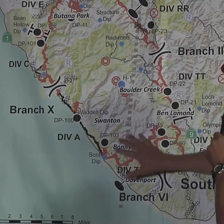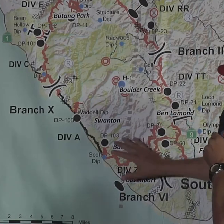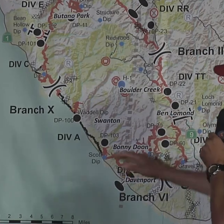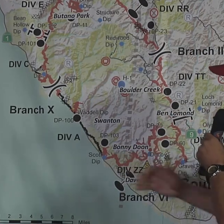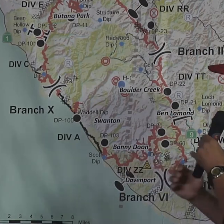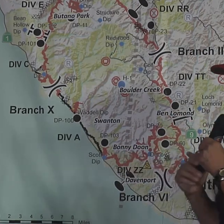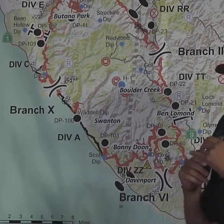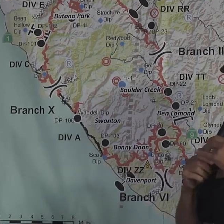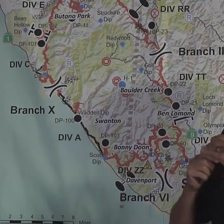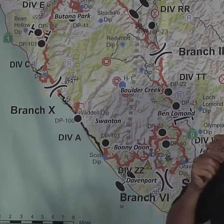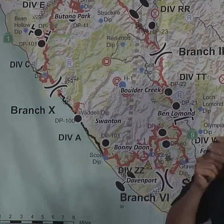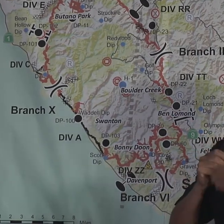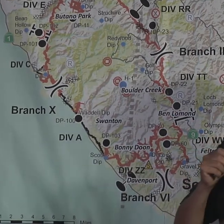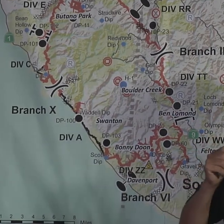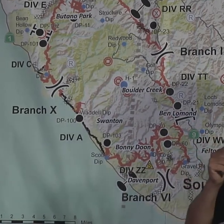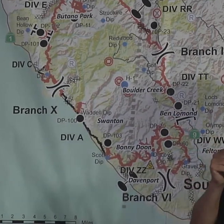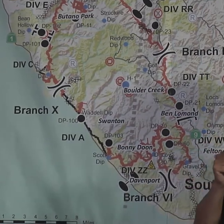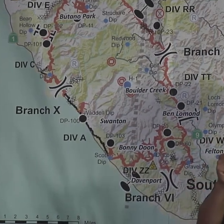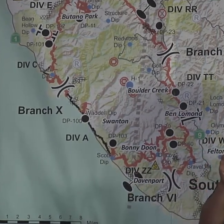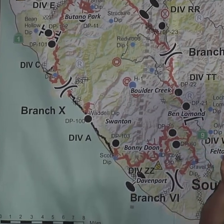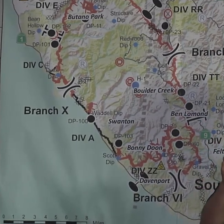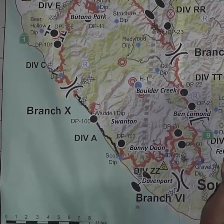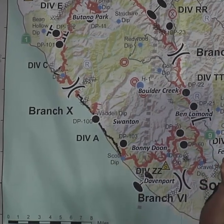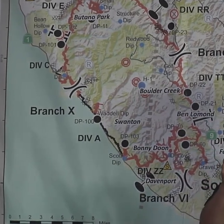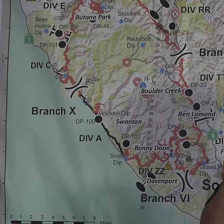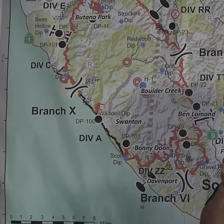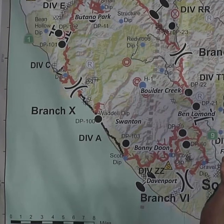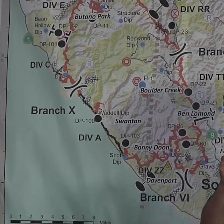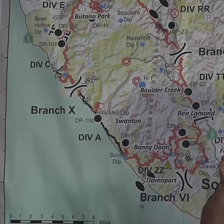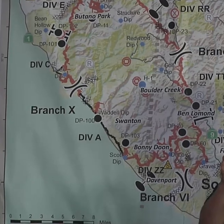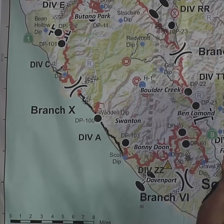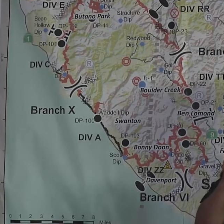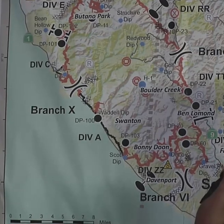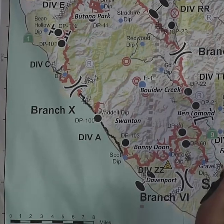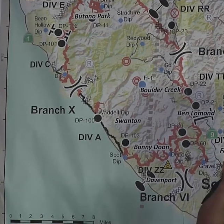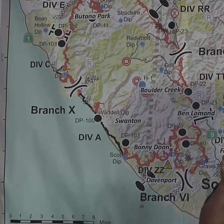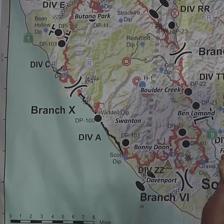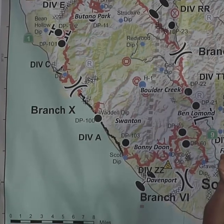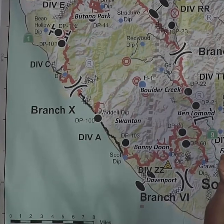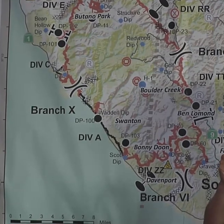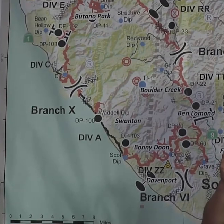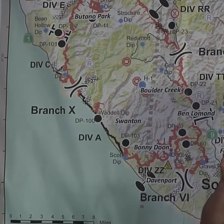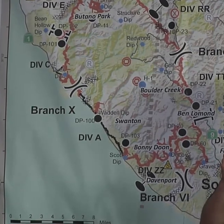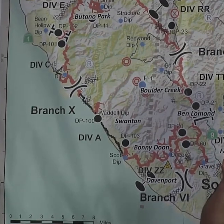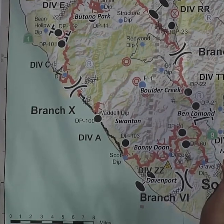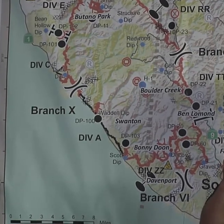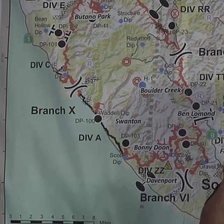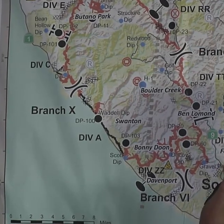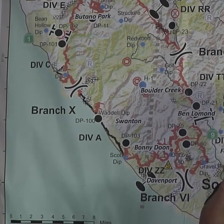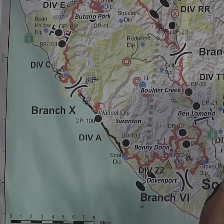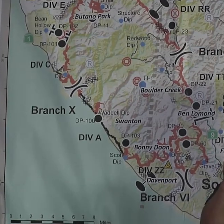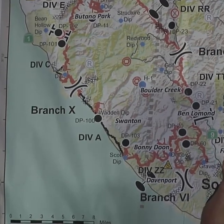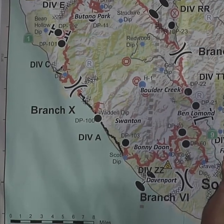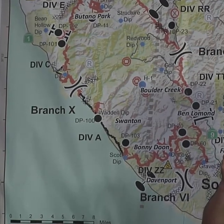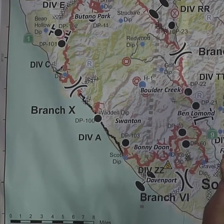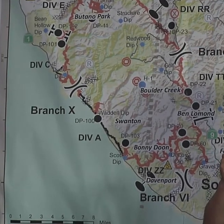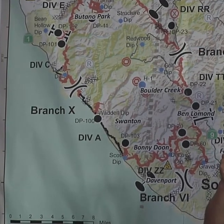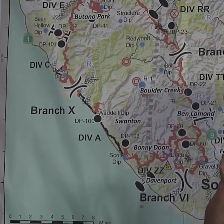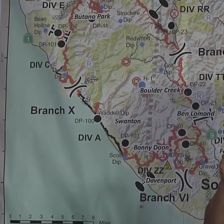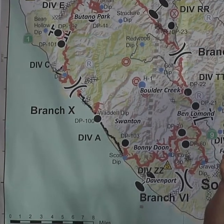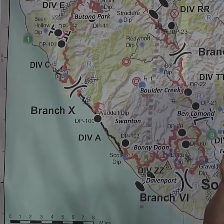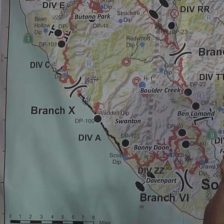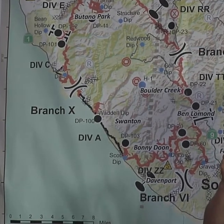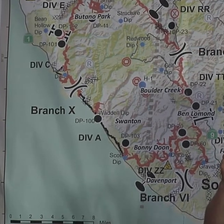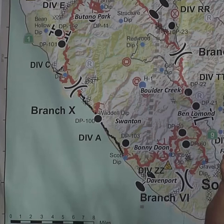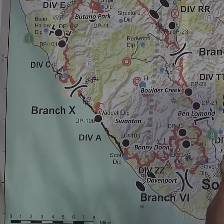Bonnie Dune, again, continued working there. A lot of good hard work being done. Lines put in, again, slow, tedious process,